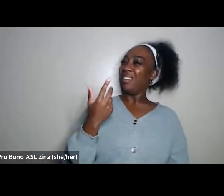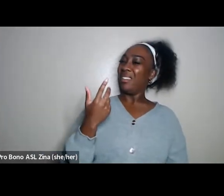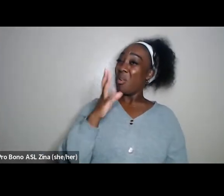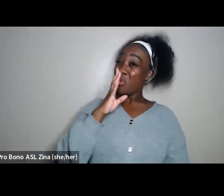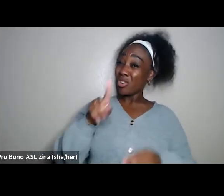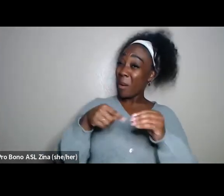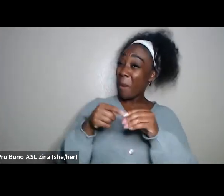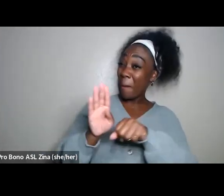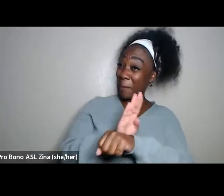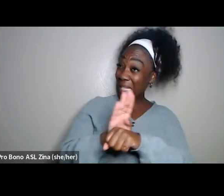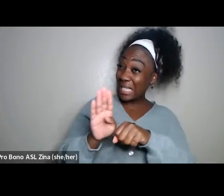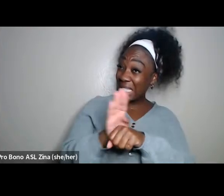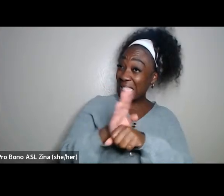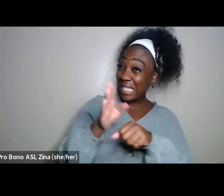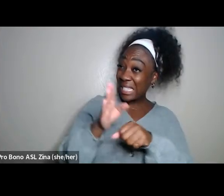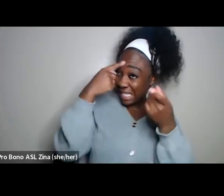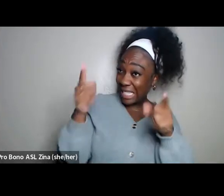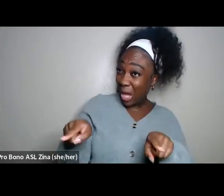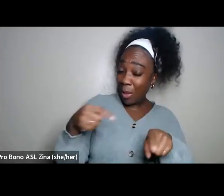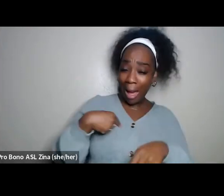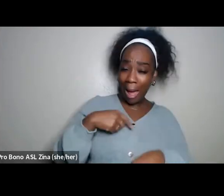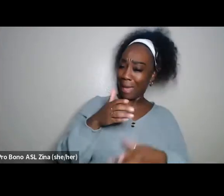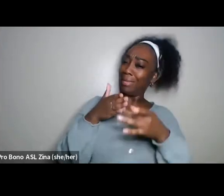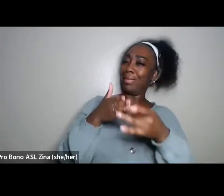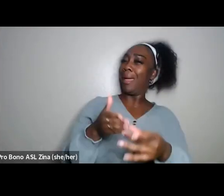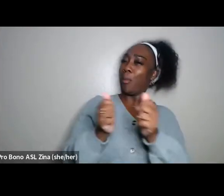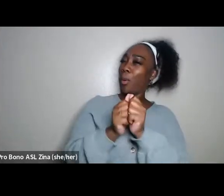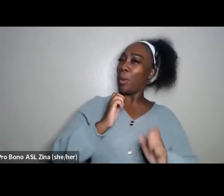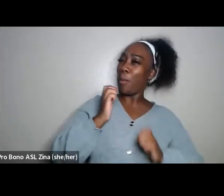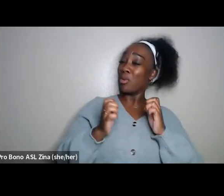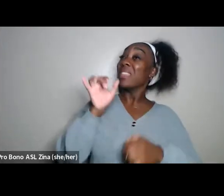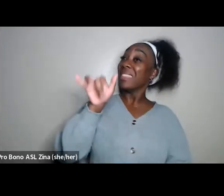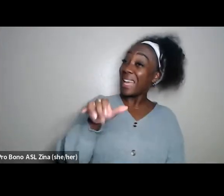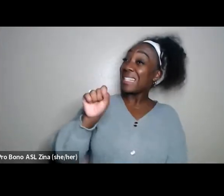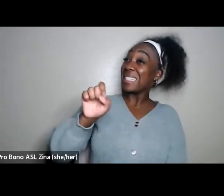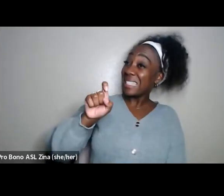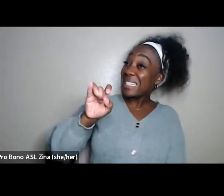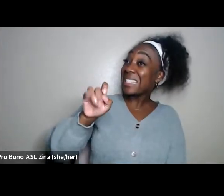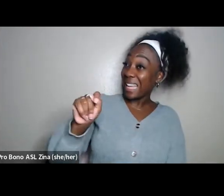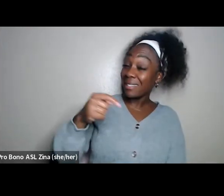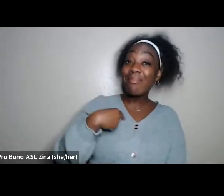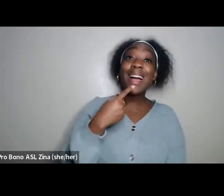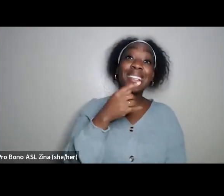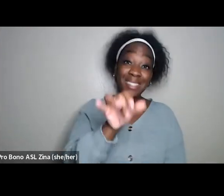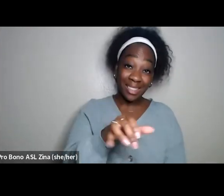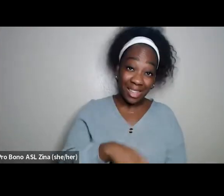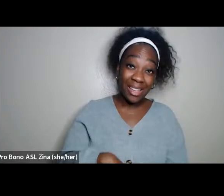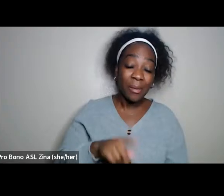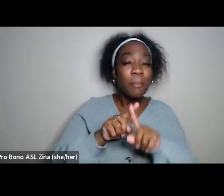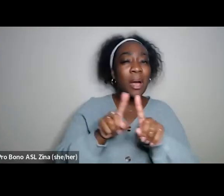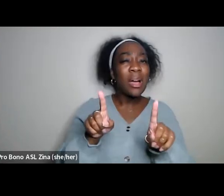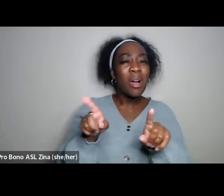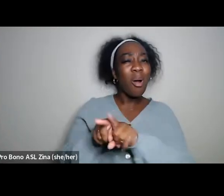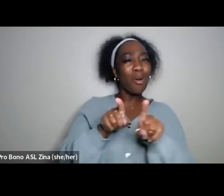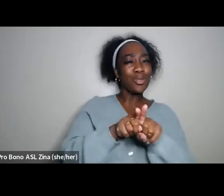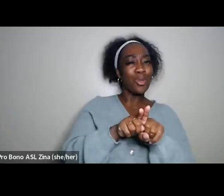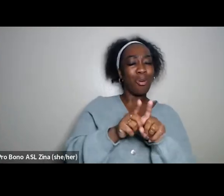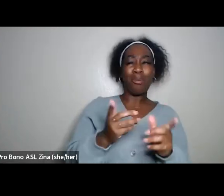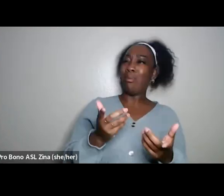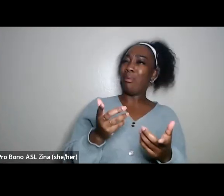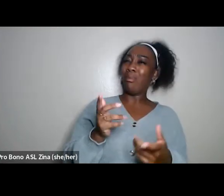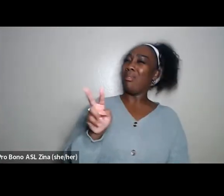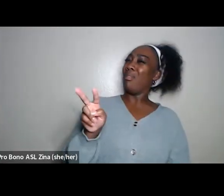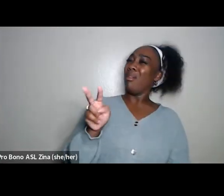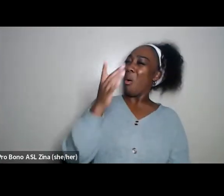not led by emotion. That was really sexist of you. I actually said that to him. But also, why are you minimizing the role